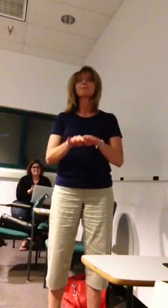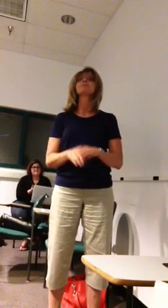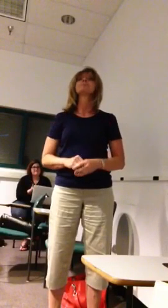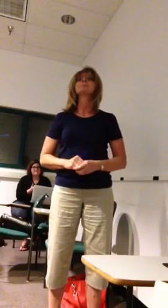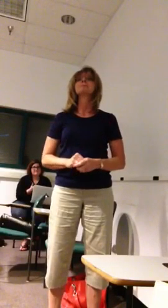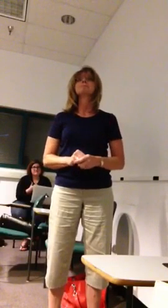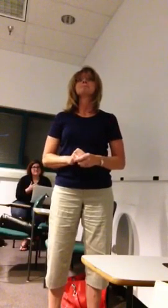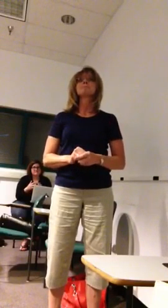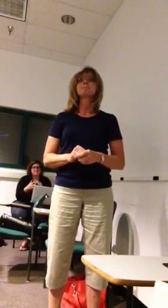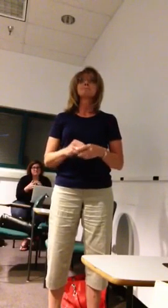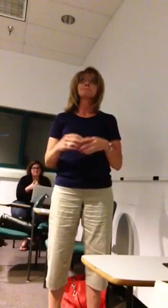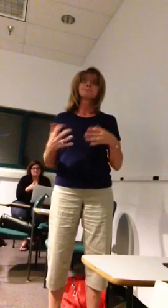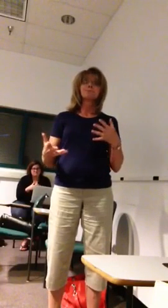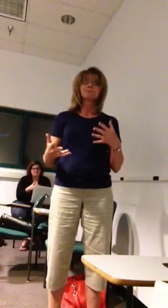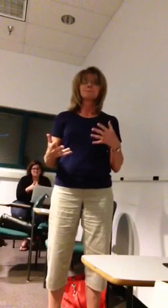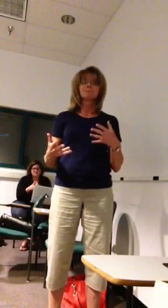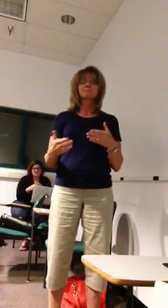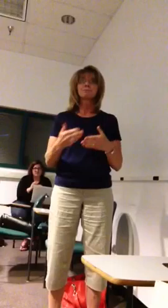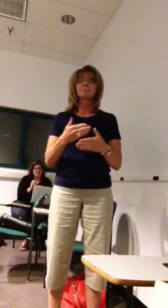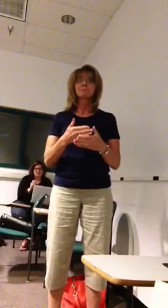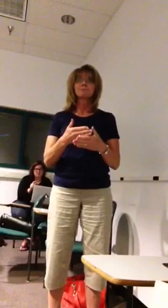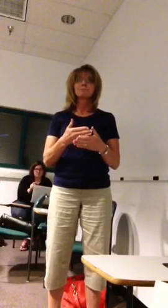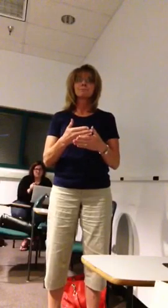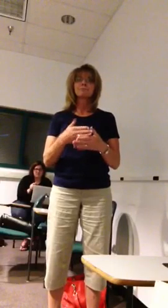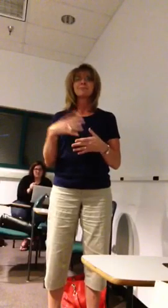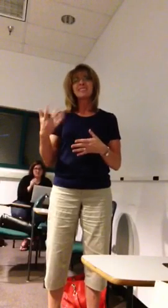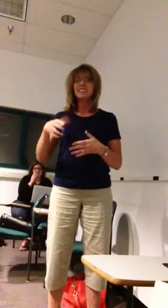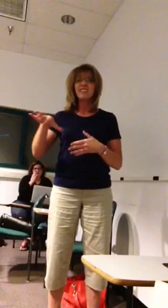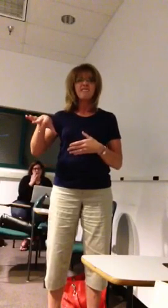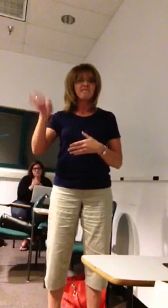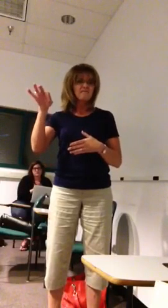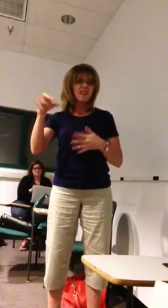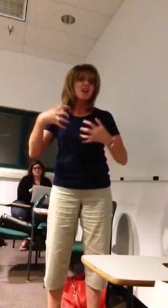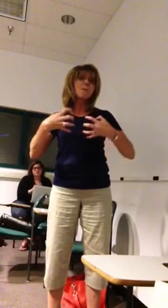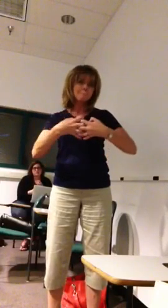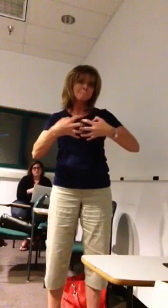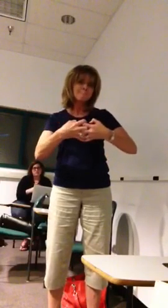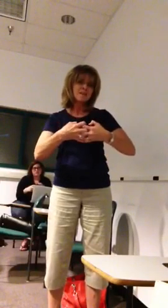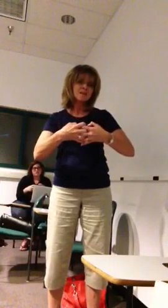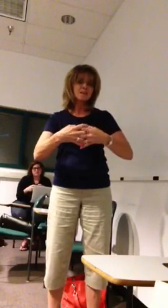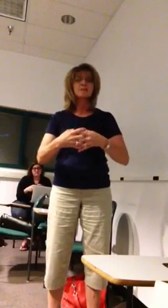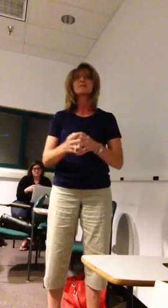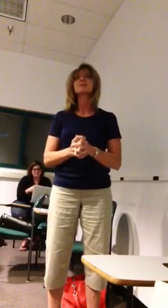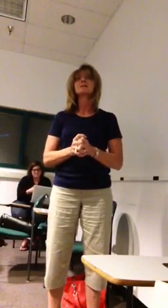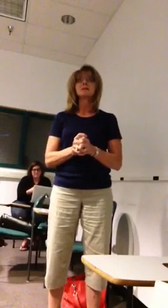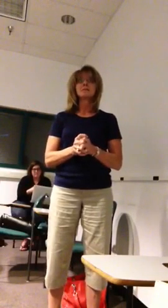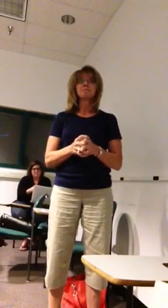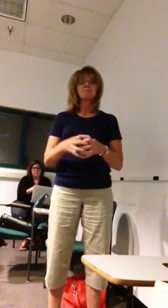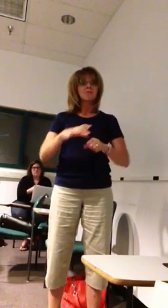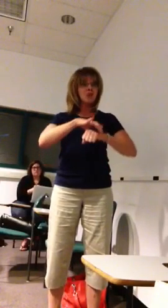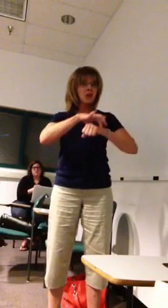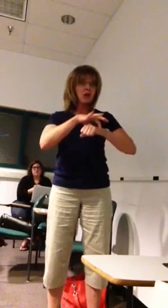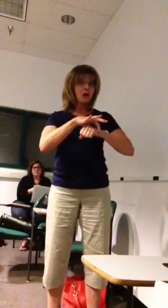ones that fit together, you have to kind of find the match to it. Well, if you take Earth and you can break Earth into these pieces, that's what it means